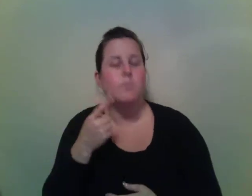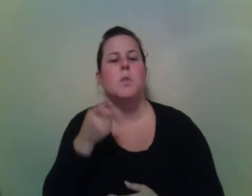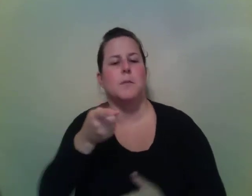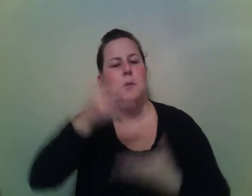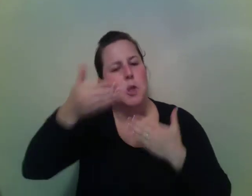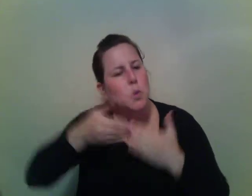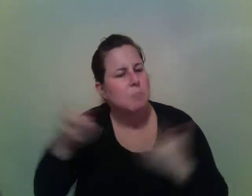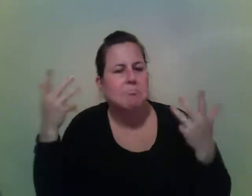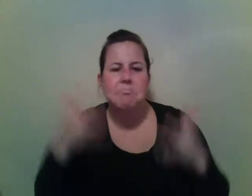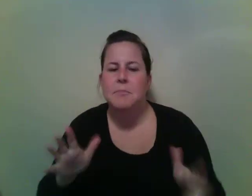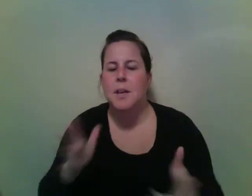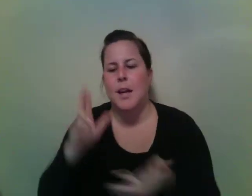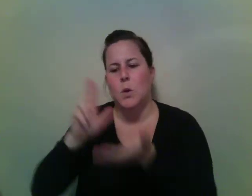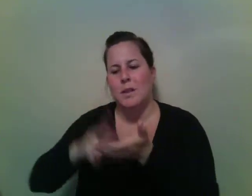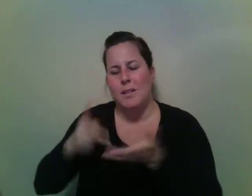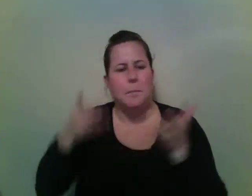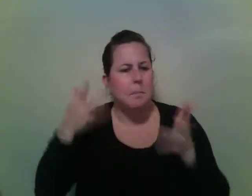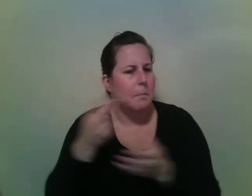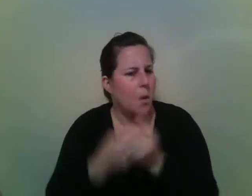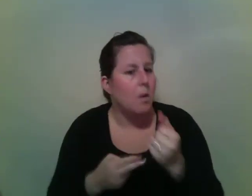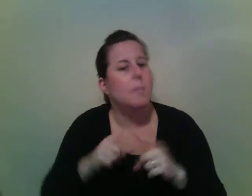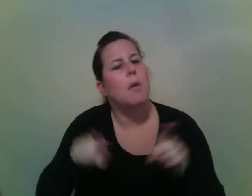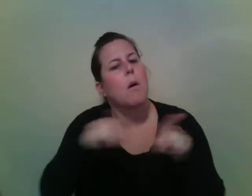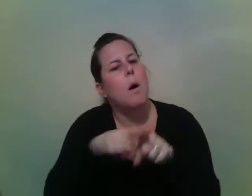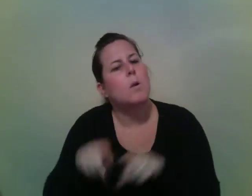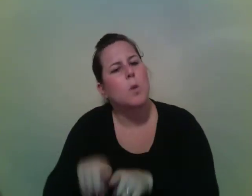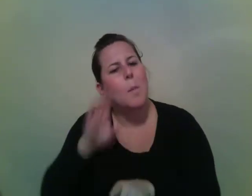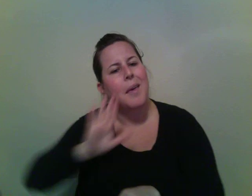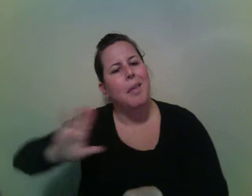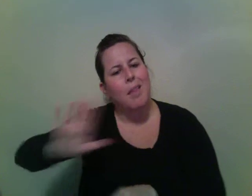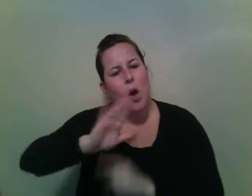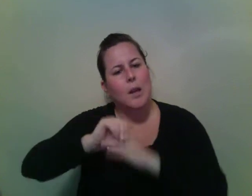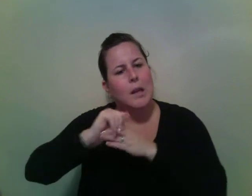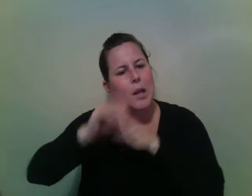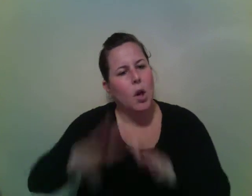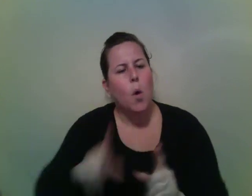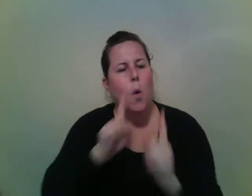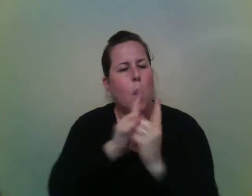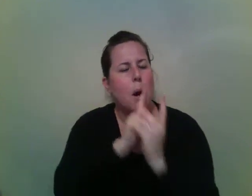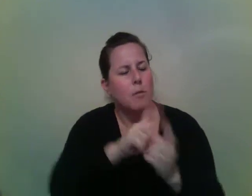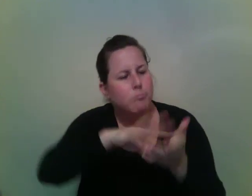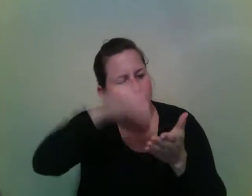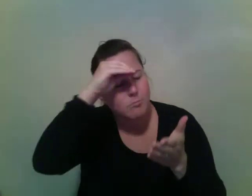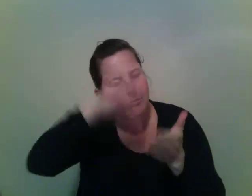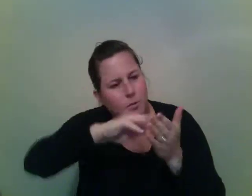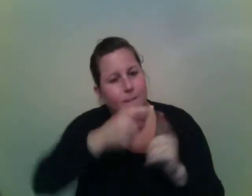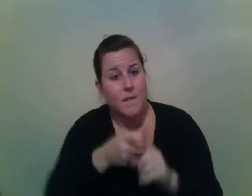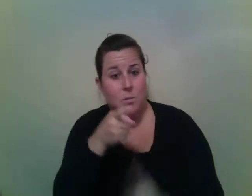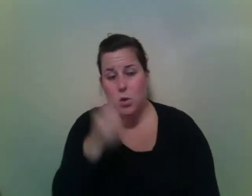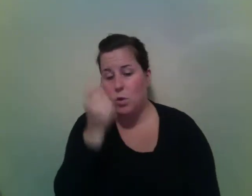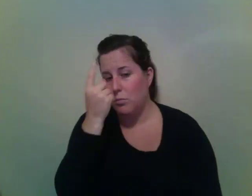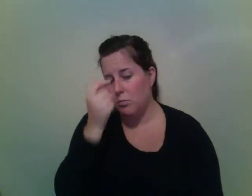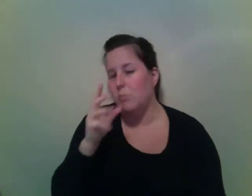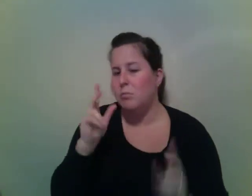them and you've enrolled them, but you're also going to be their leader or their mentor. That's kind of the differences